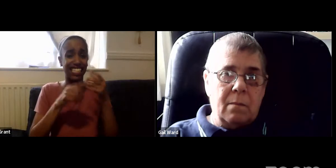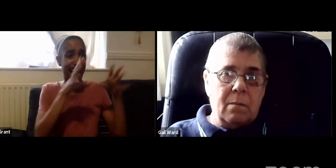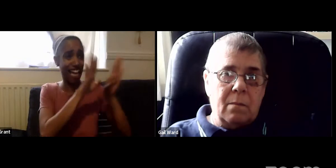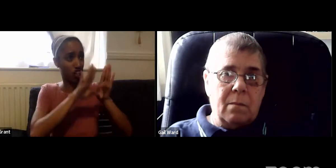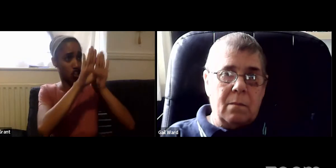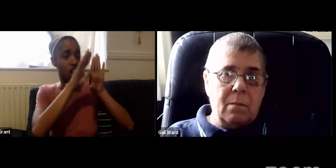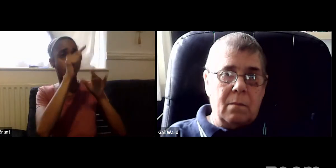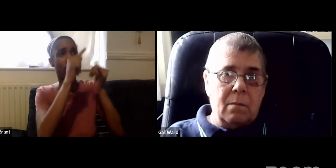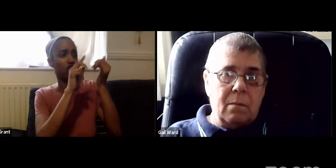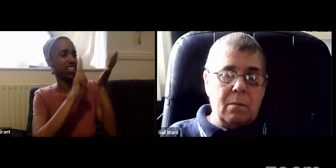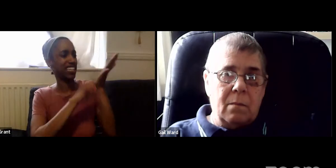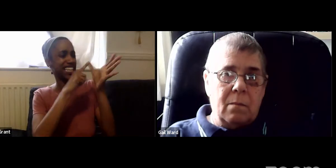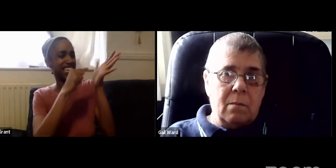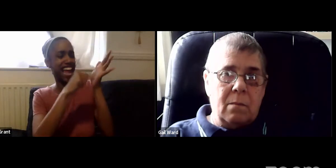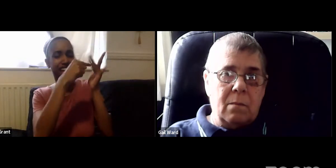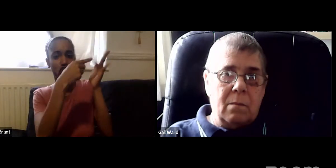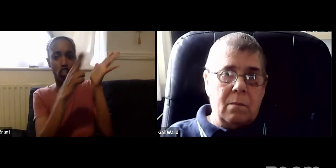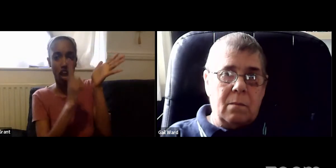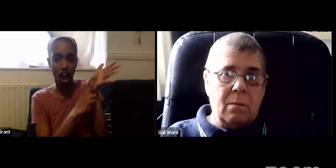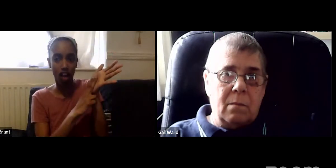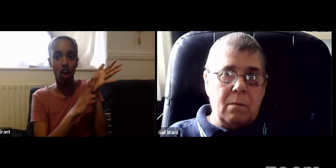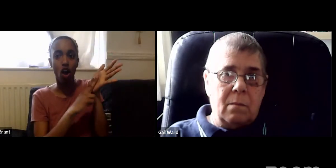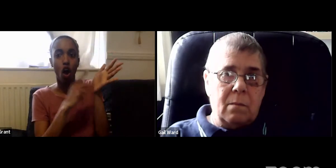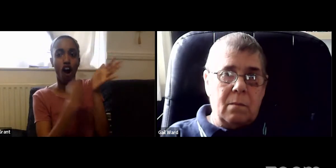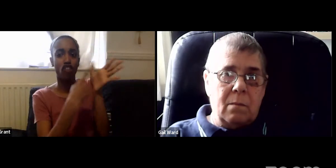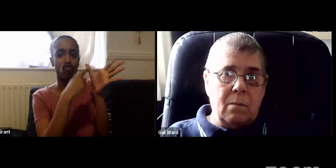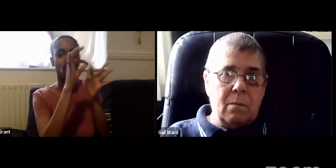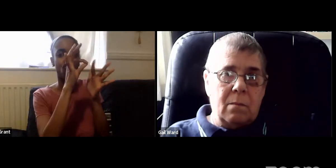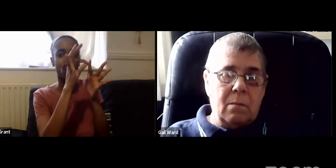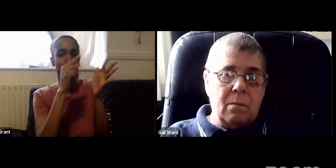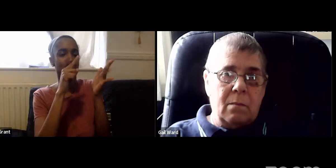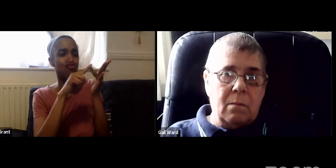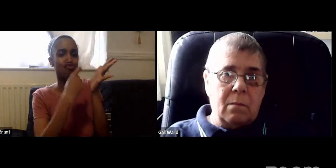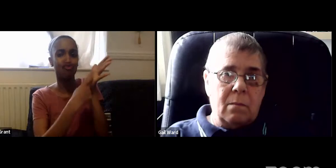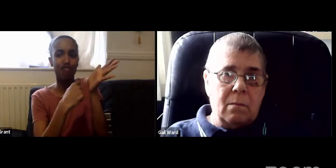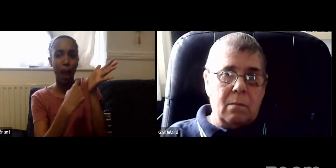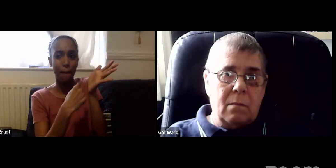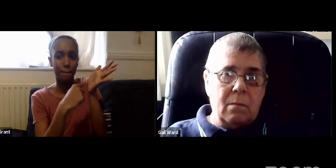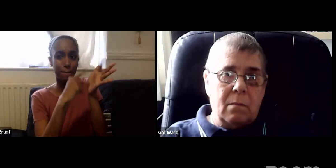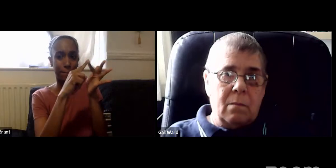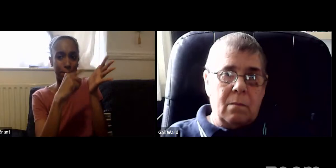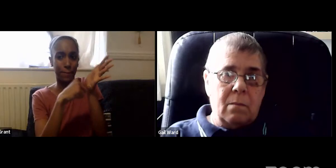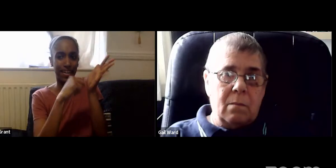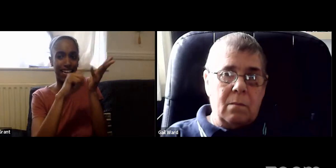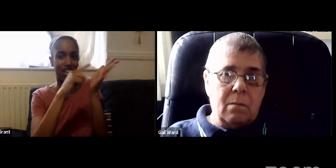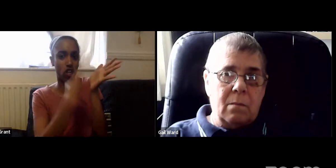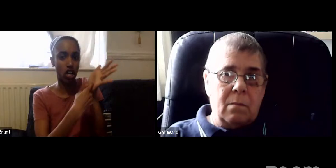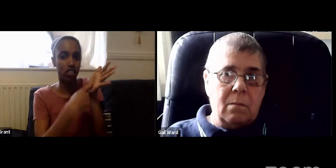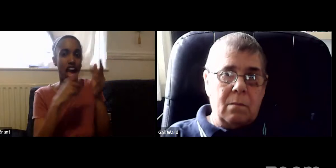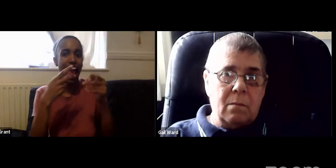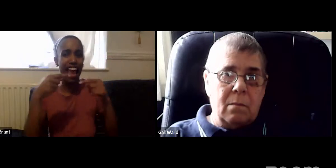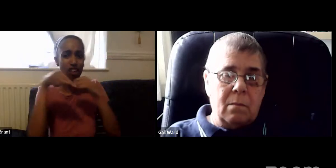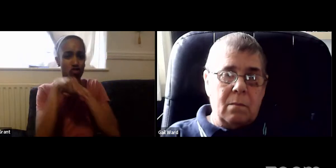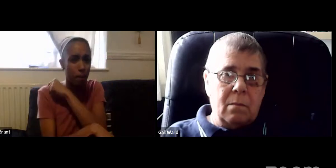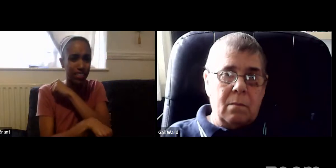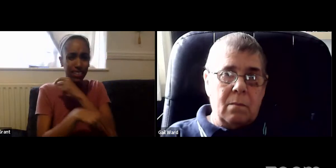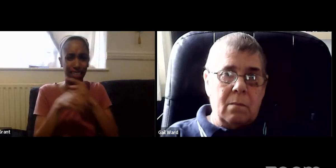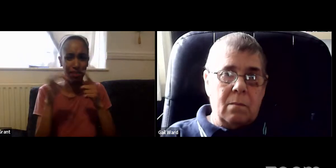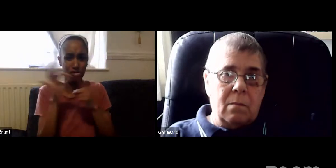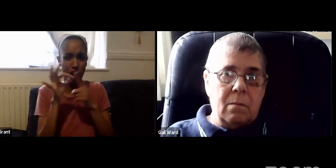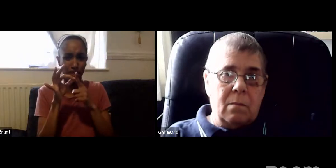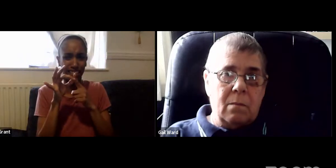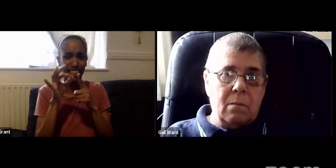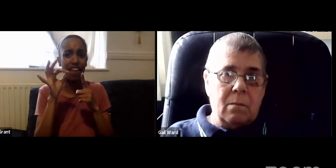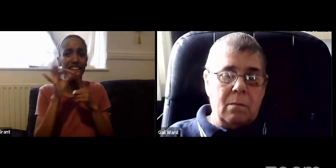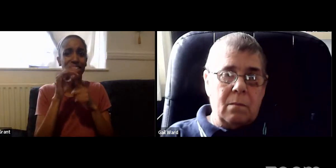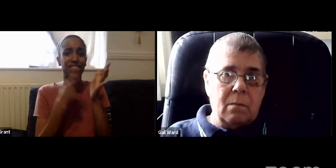which was highlighted in 2018 by the United Nations Rapporteur on Extreme Poverty, Philip Alston, they